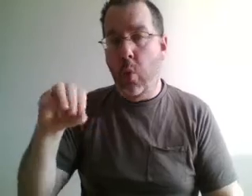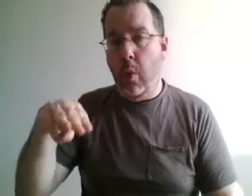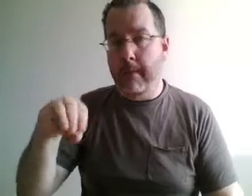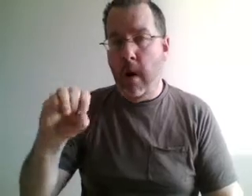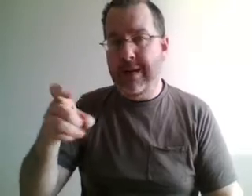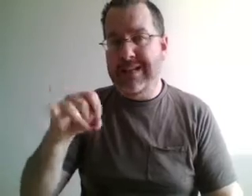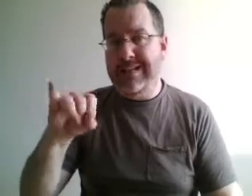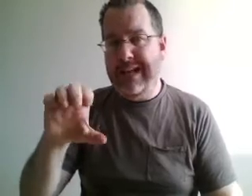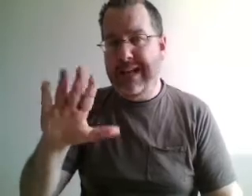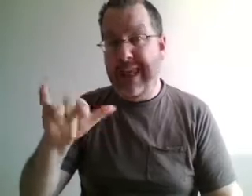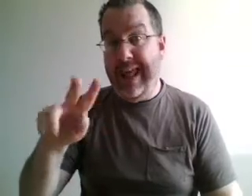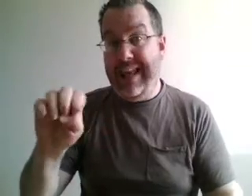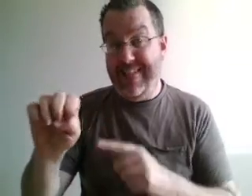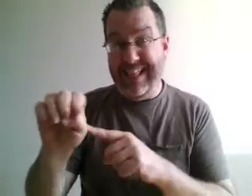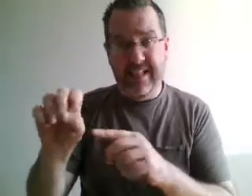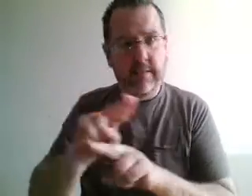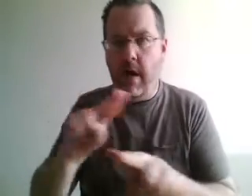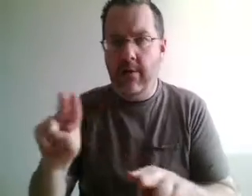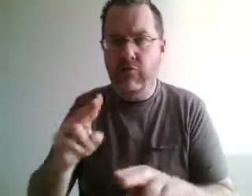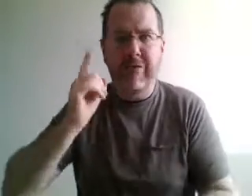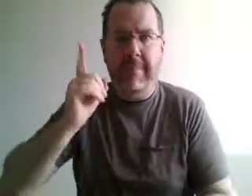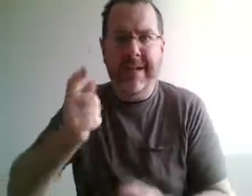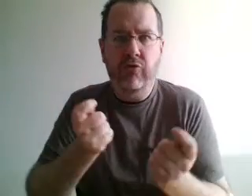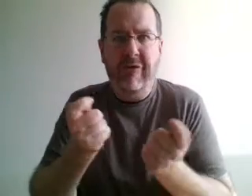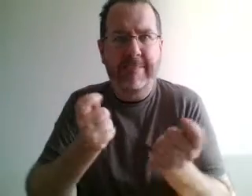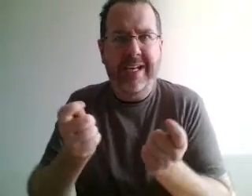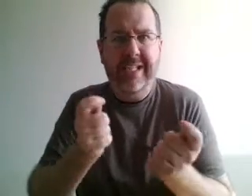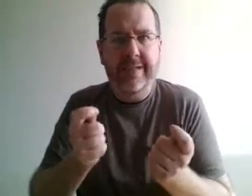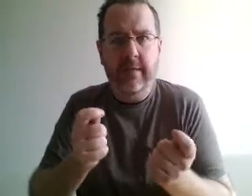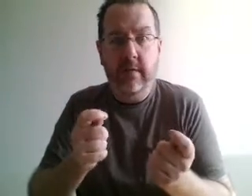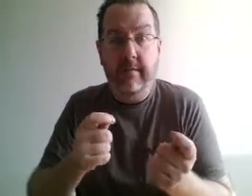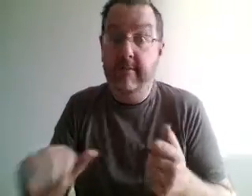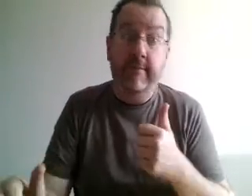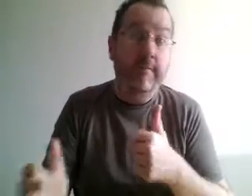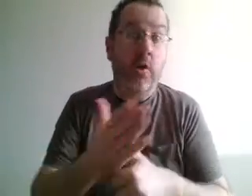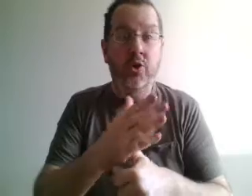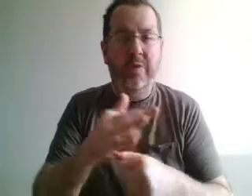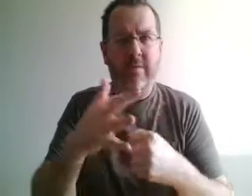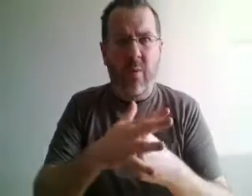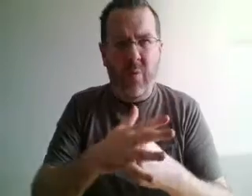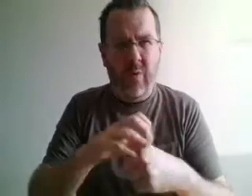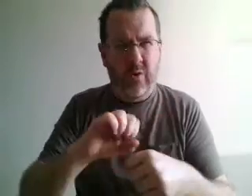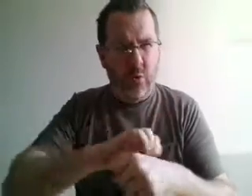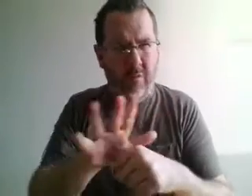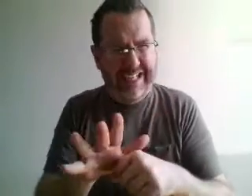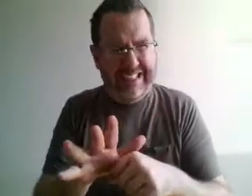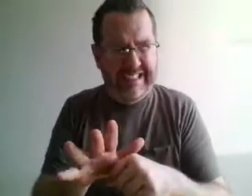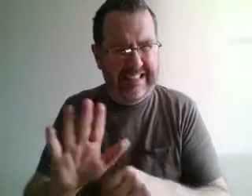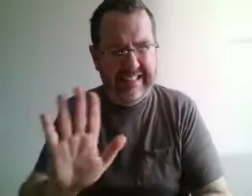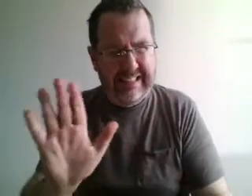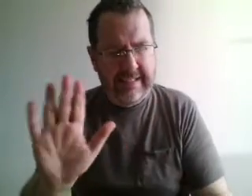a first-line recommended treatment for a lot of the conditions we see, and in particular, it's actually not first-line for